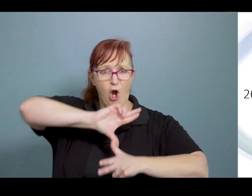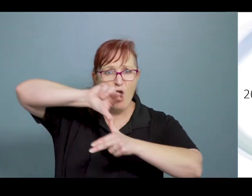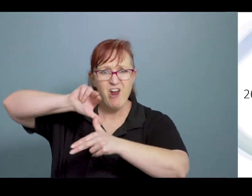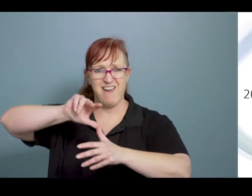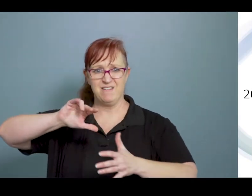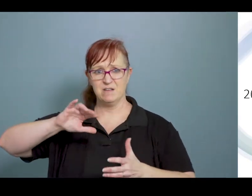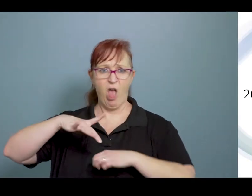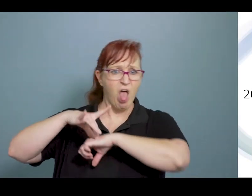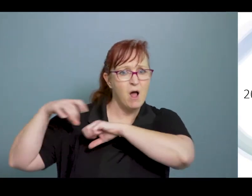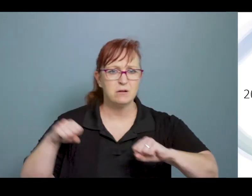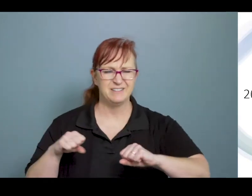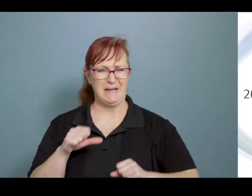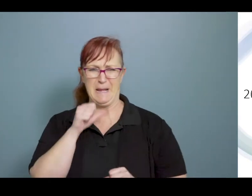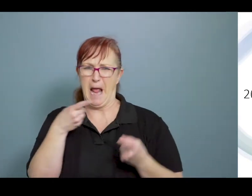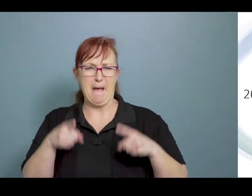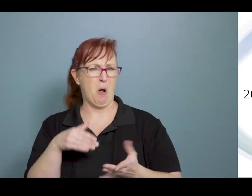particularly